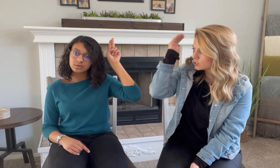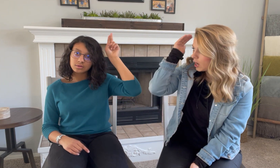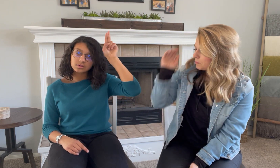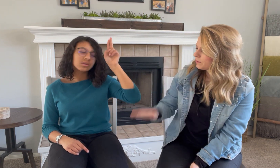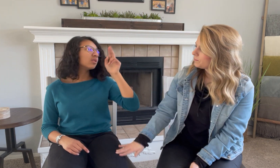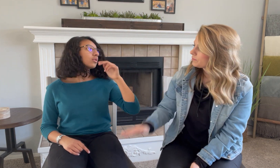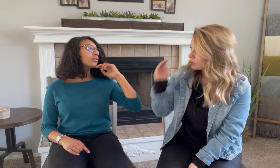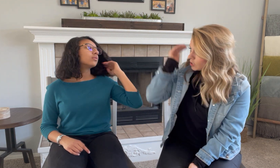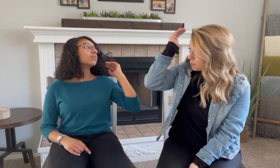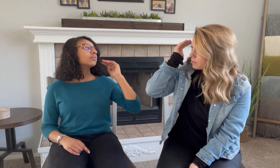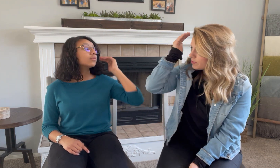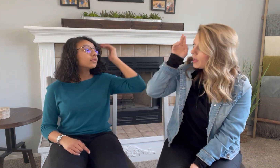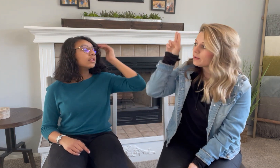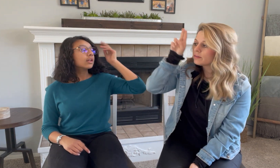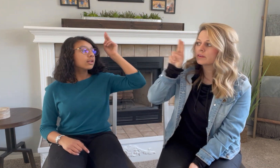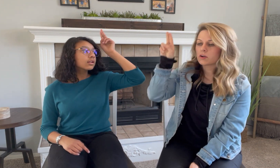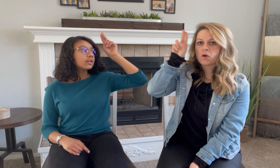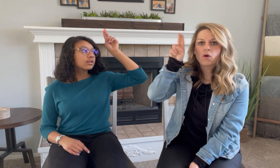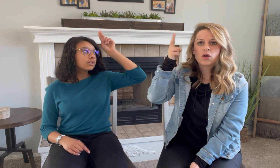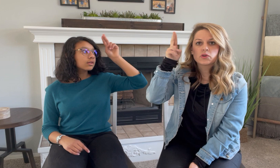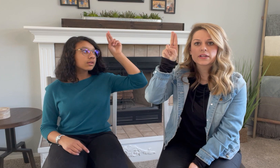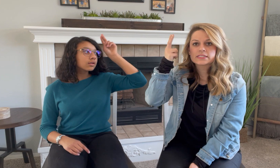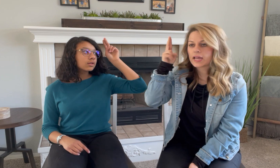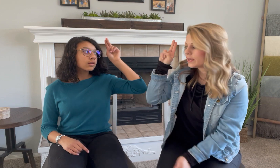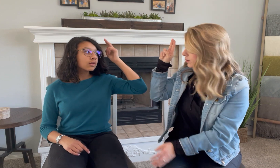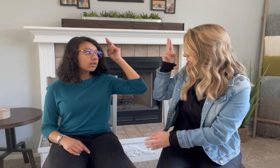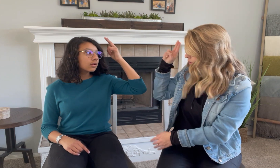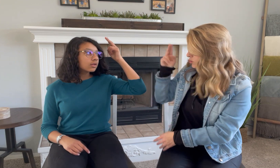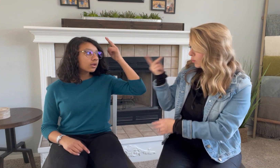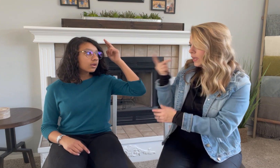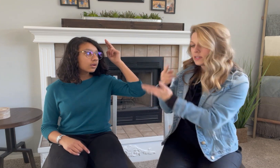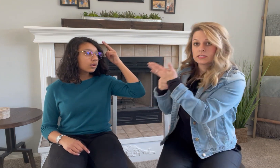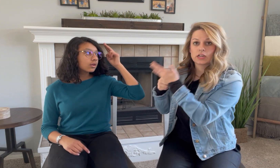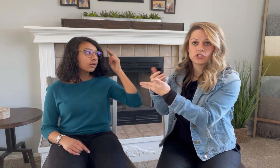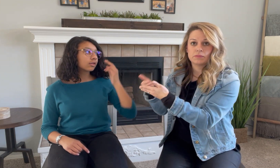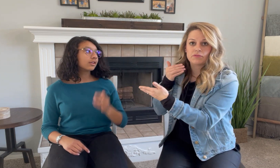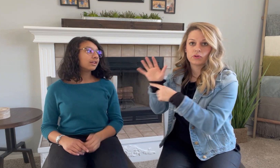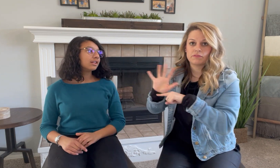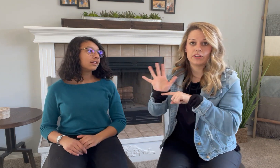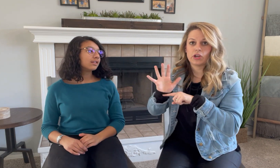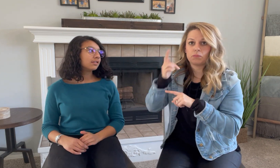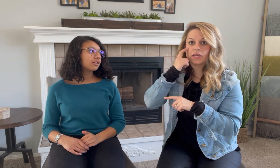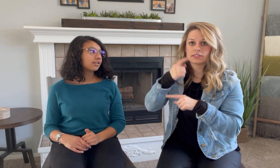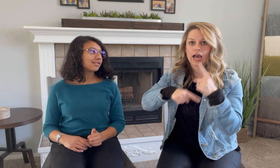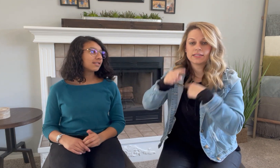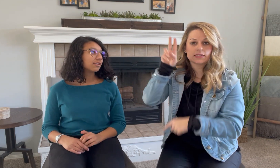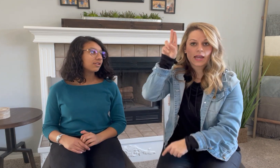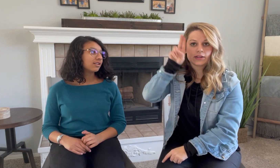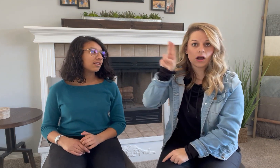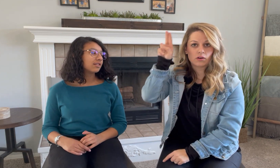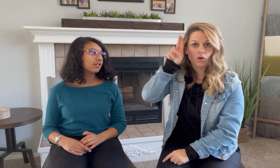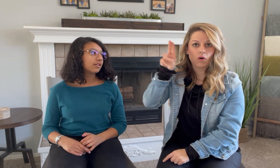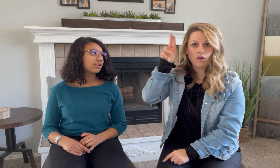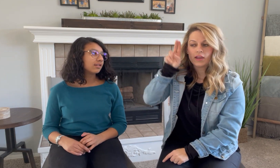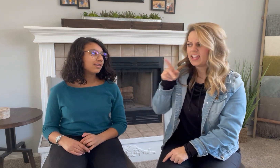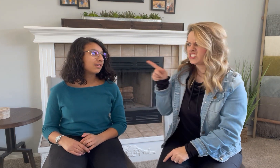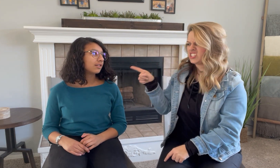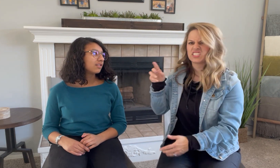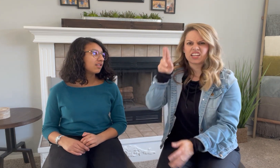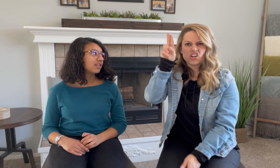top of the head, uncle. You can sign, so we had a discussion before the video because I signed uncle, and she's like, no,